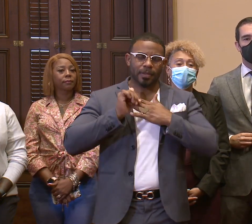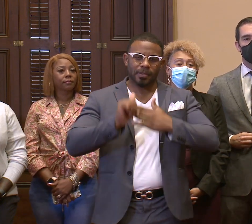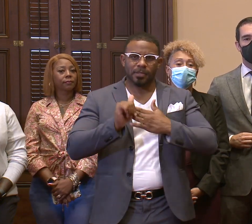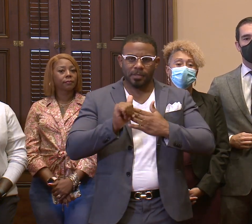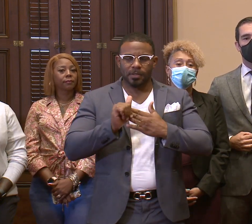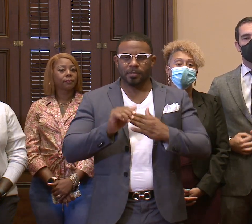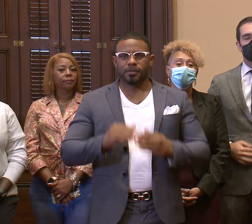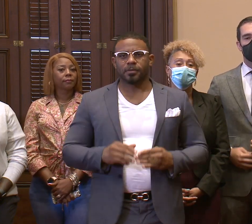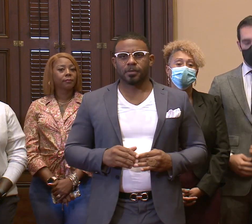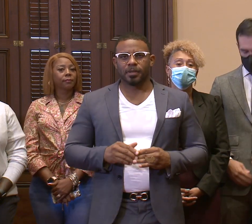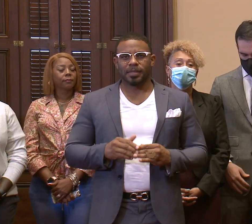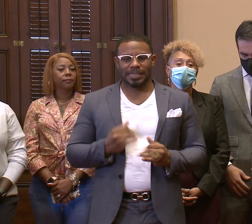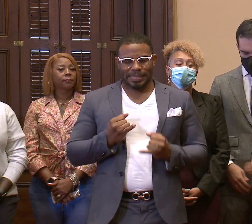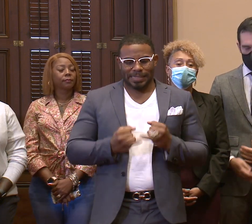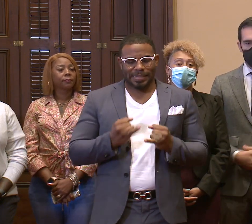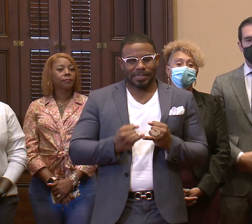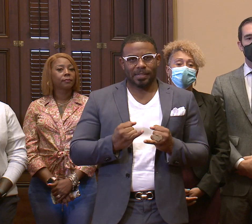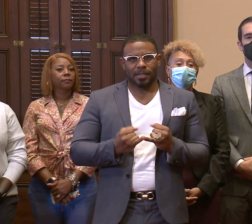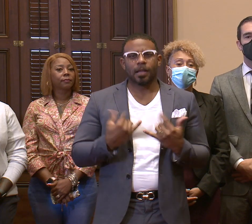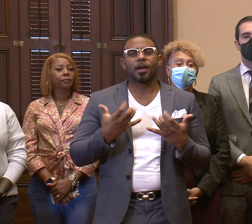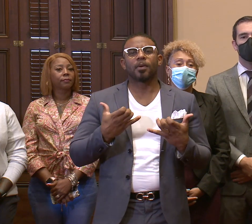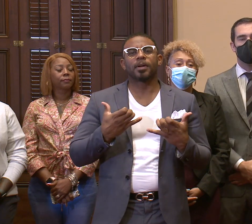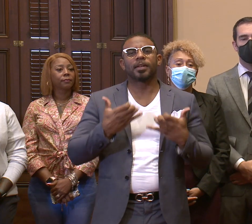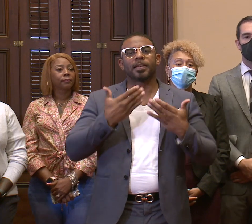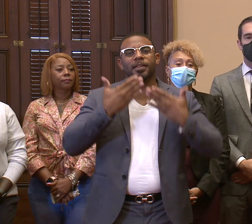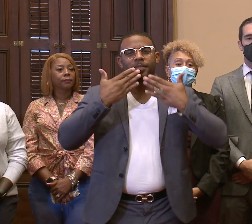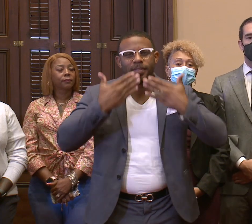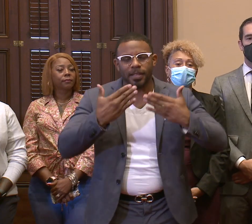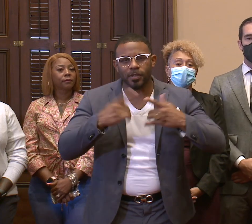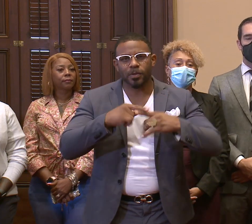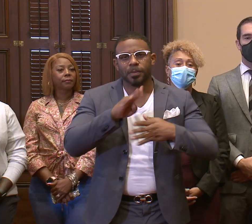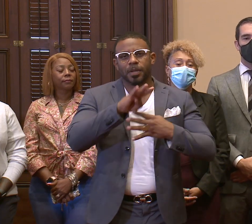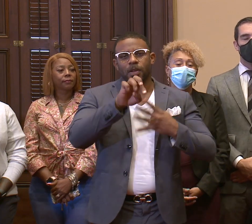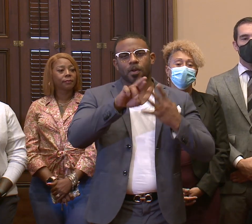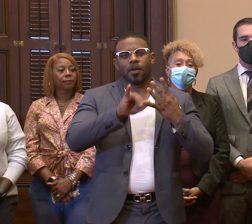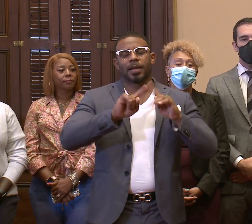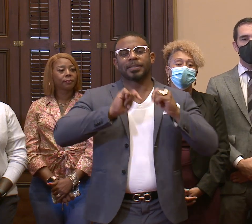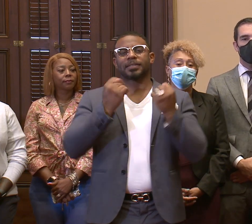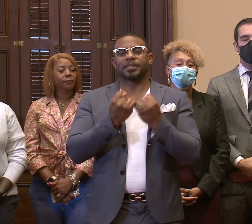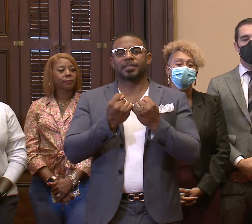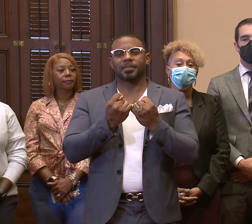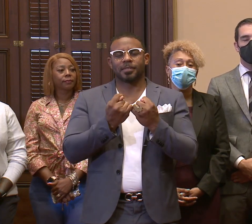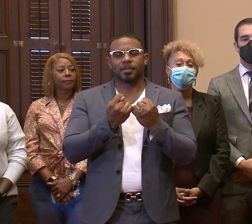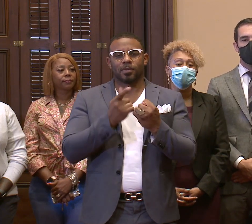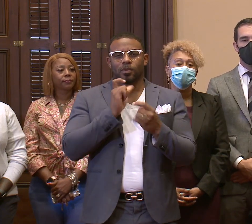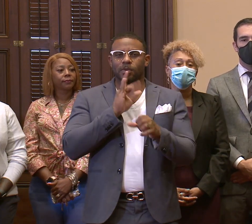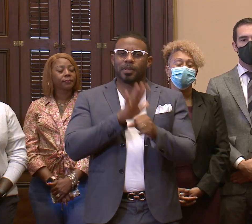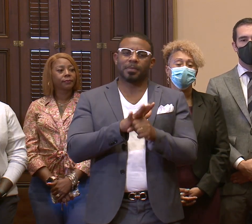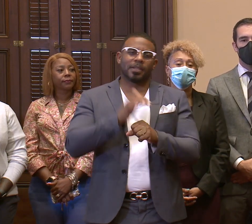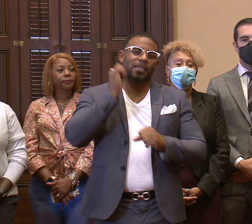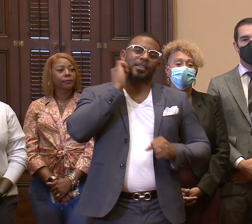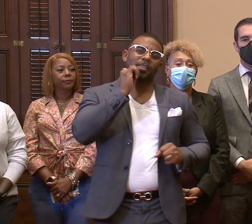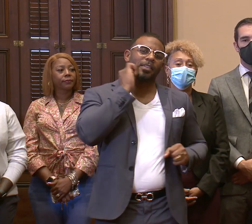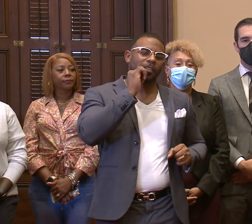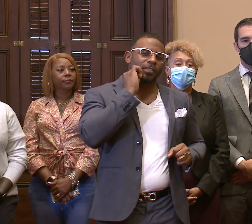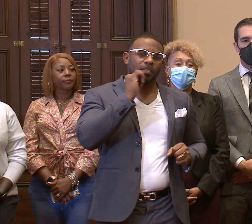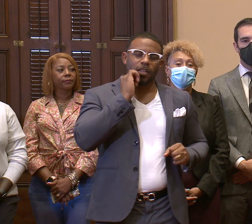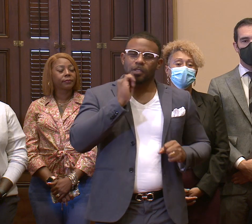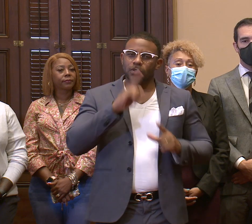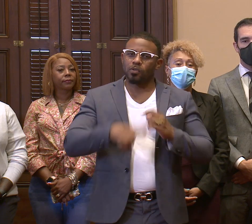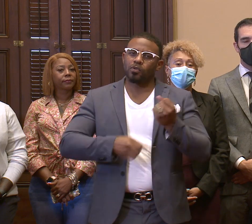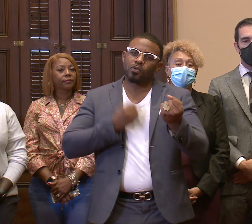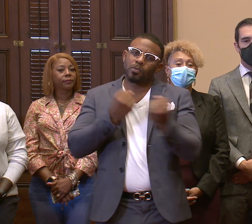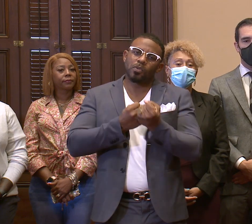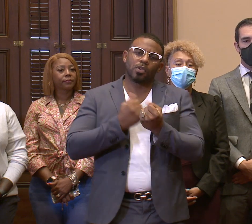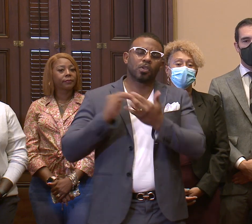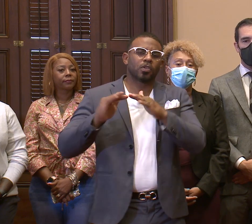leadership. Lastly, but not least, I would like to give thanks to the BCRI team who commits day in and day out to